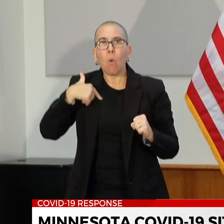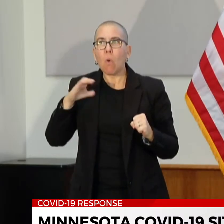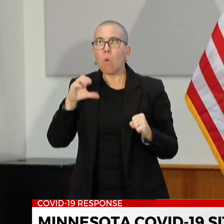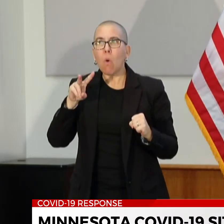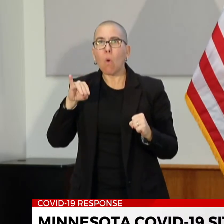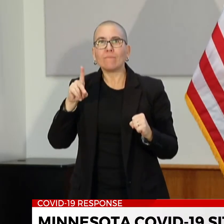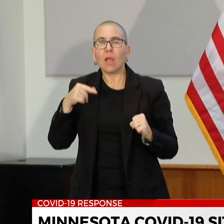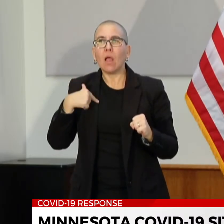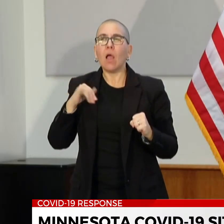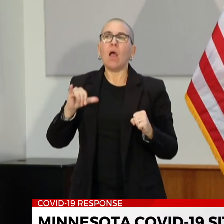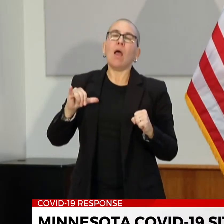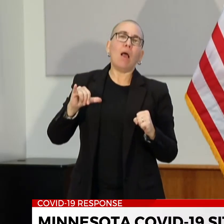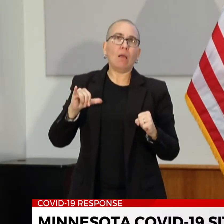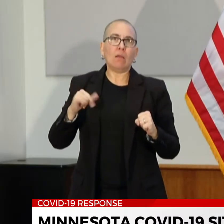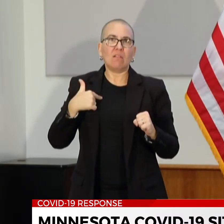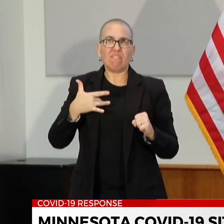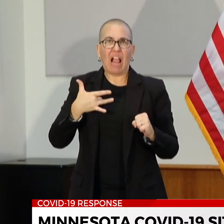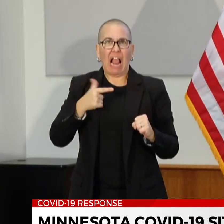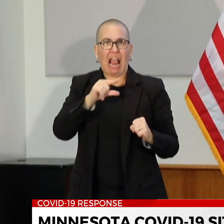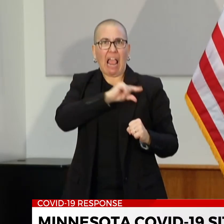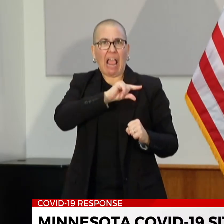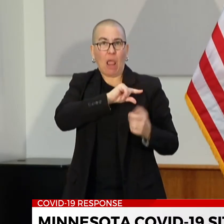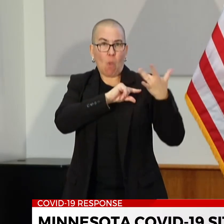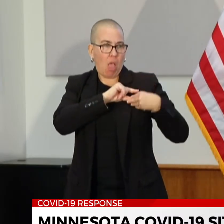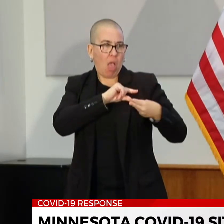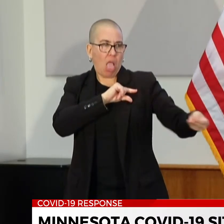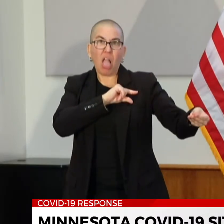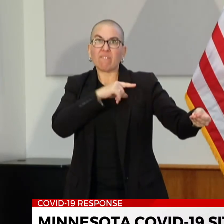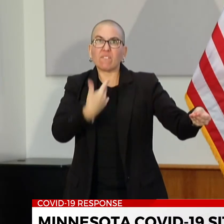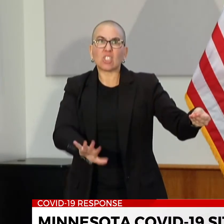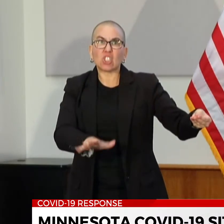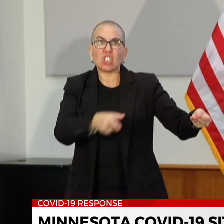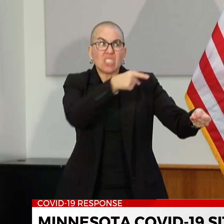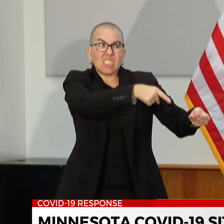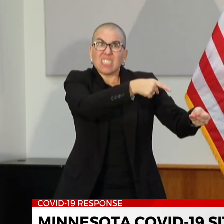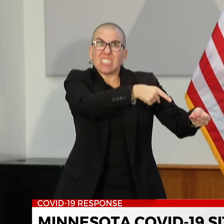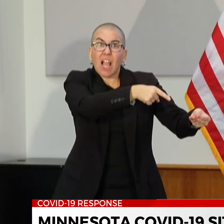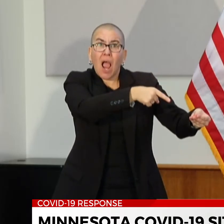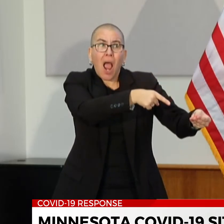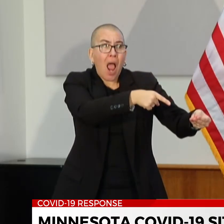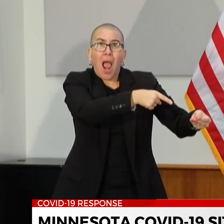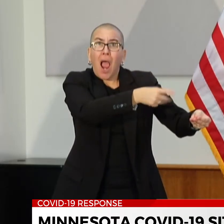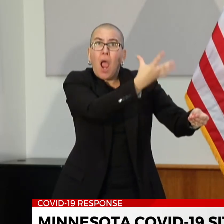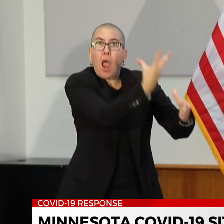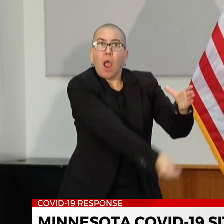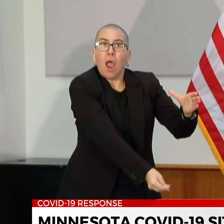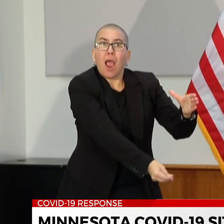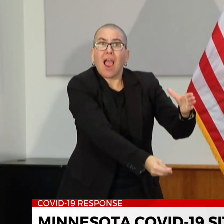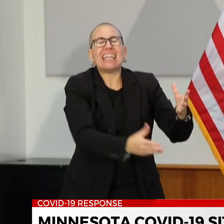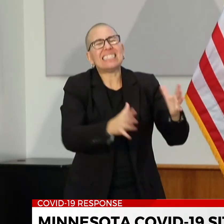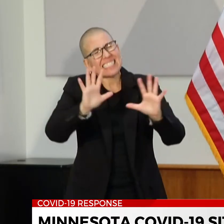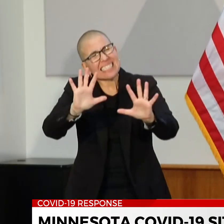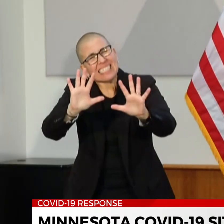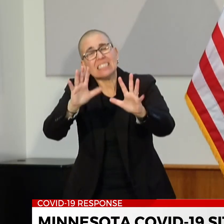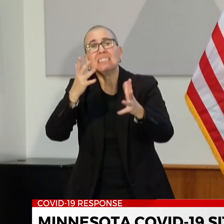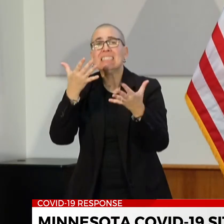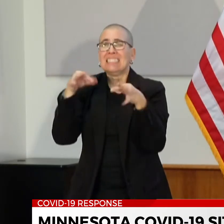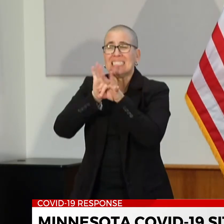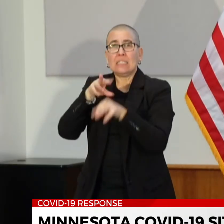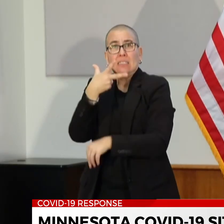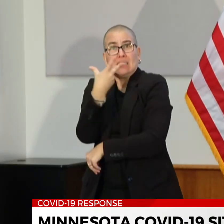now and when safe and effective vaccines are available helps us protect our family, our friends, our neighbors from ending up in the